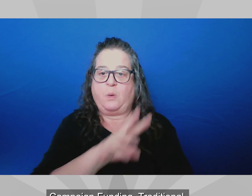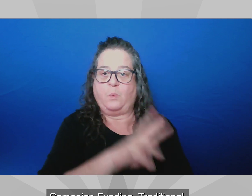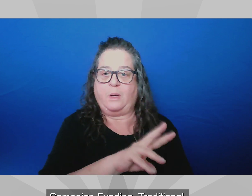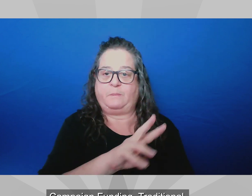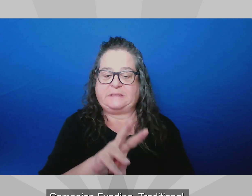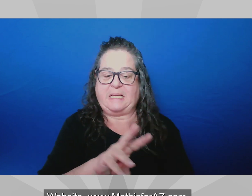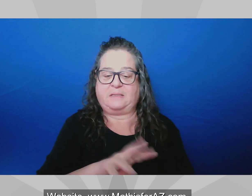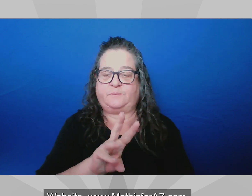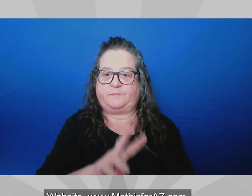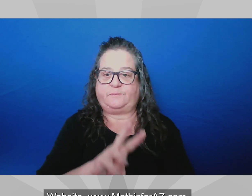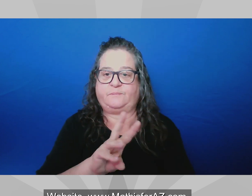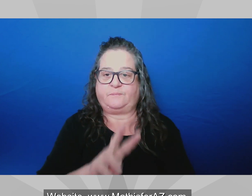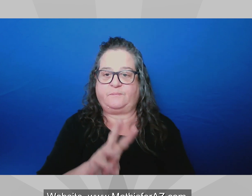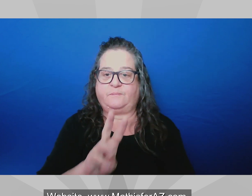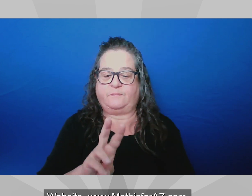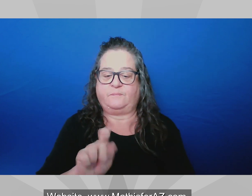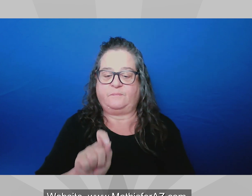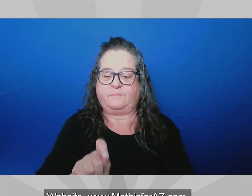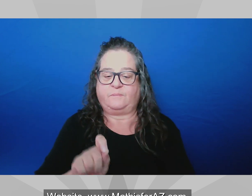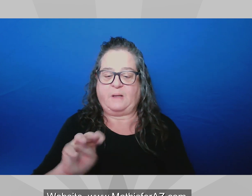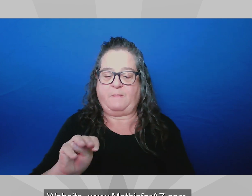traditional. Website